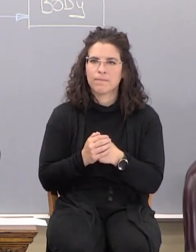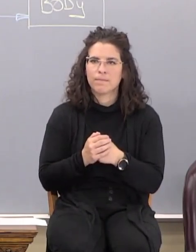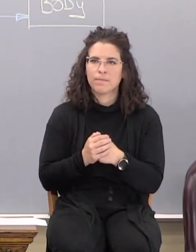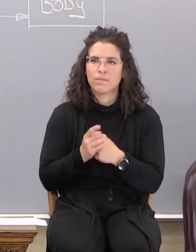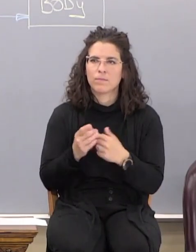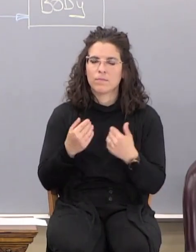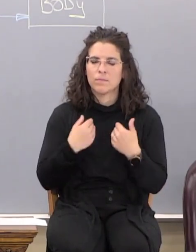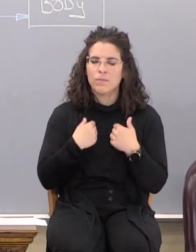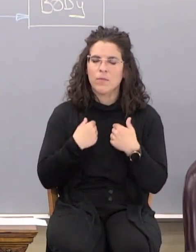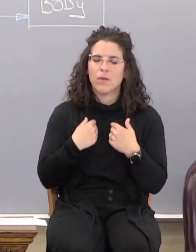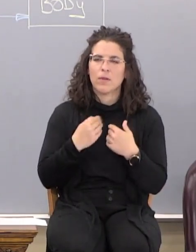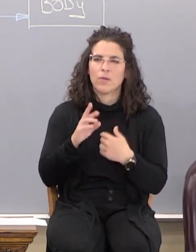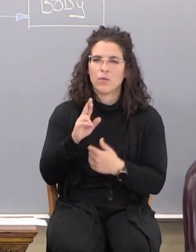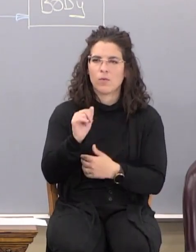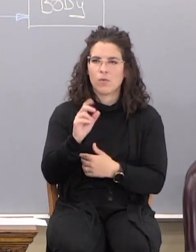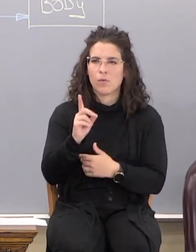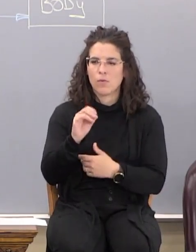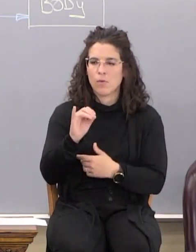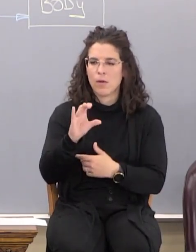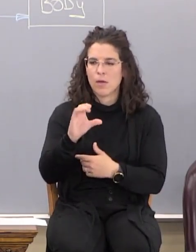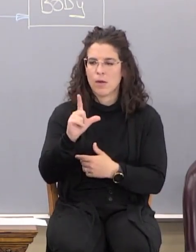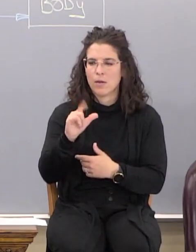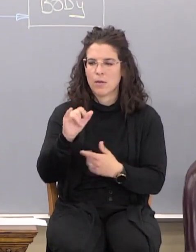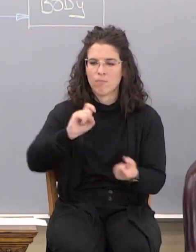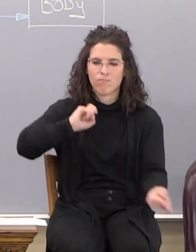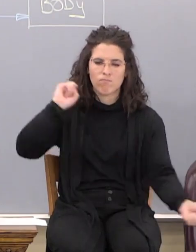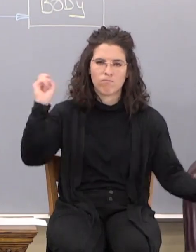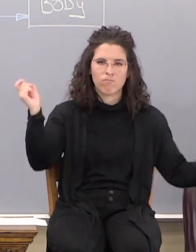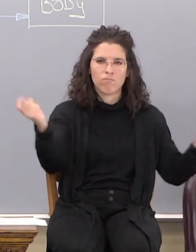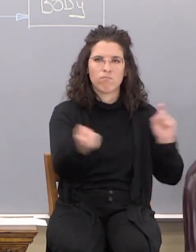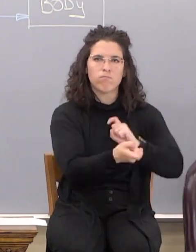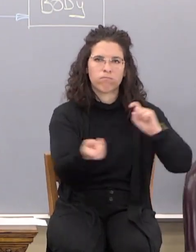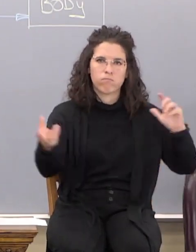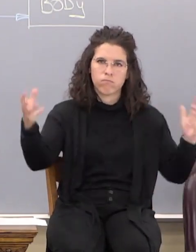You've been radically changed,